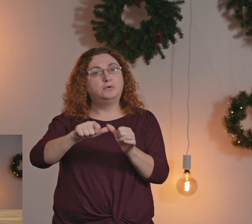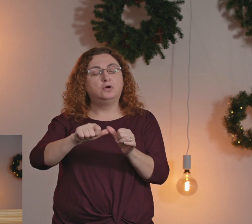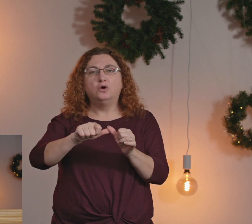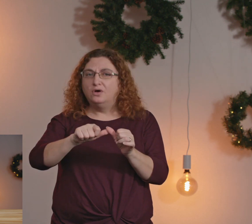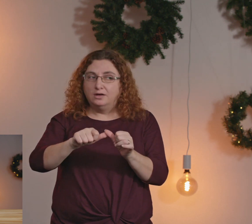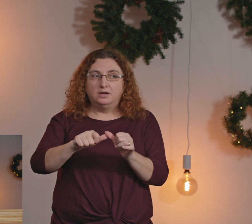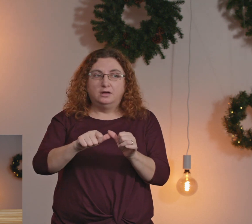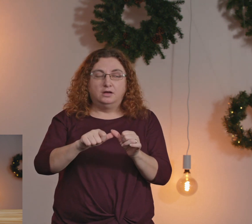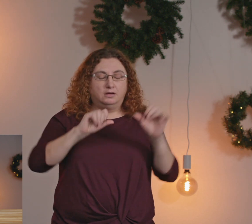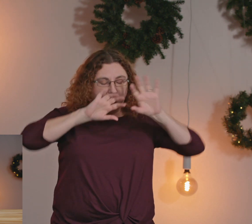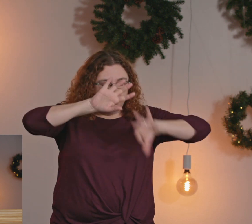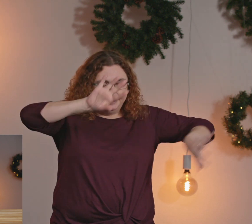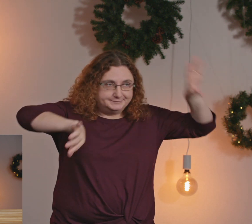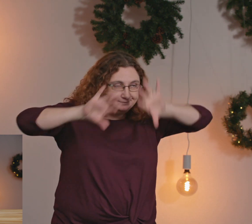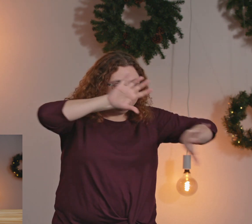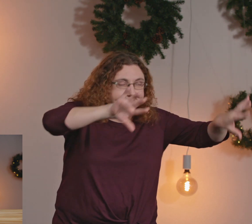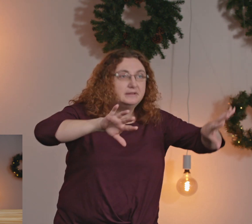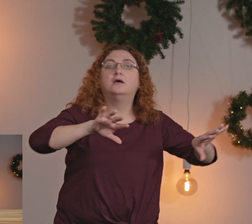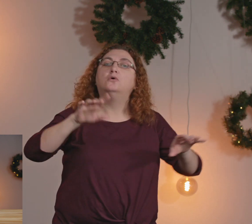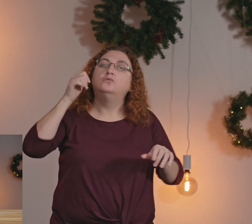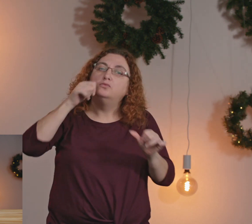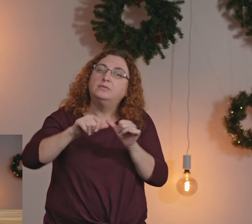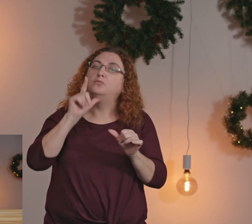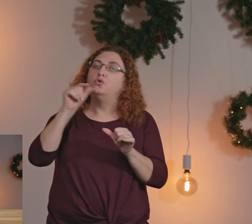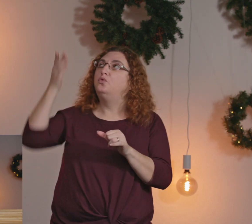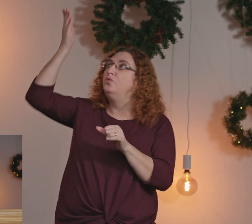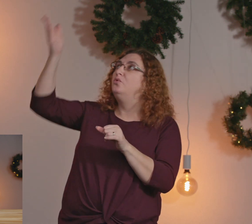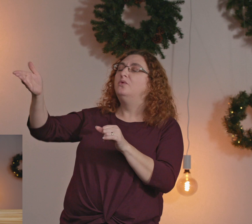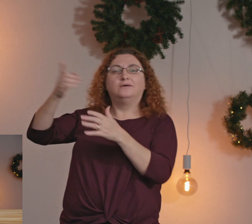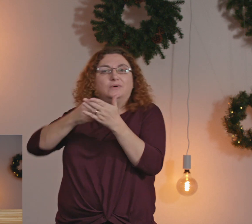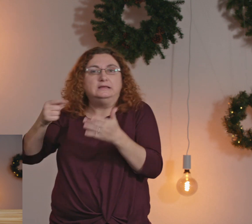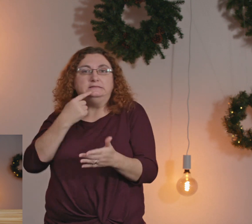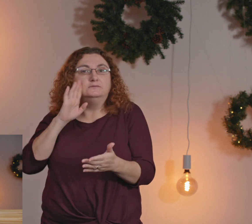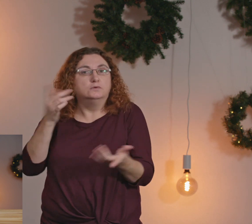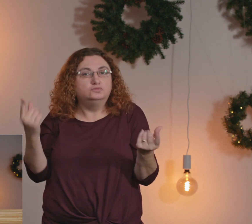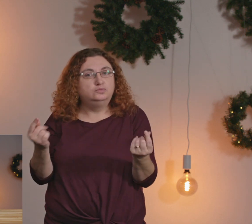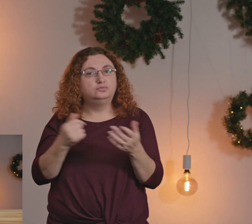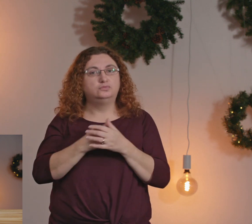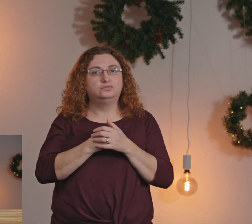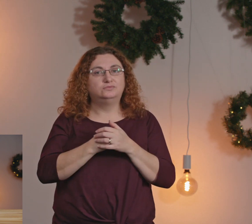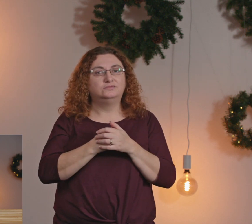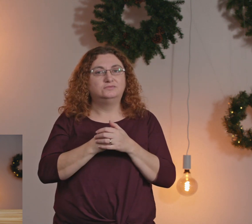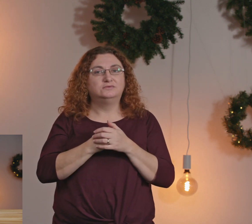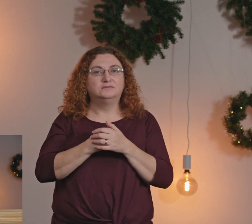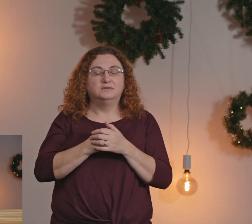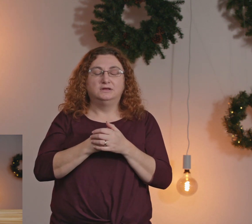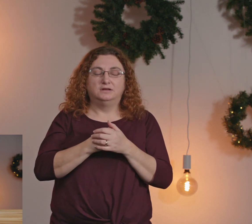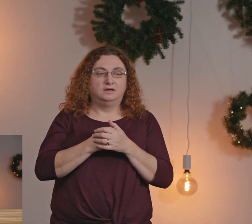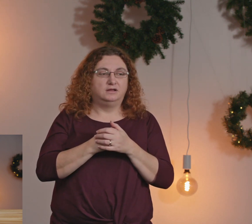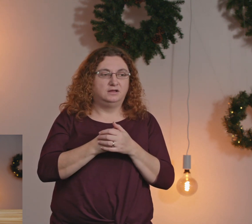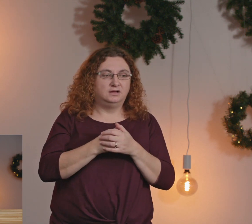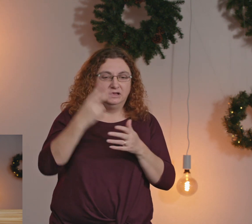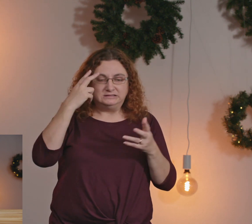it, who God is and what he says. When the questions come into our mind about whether or